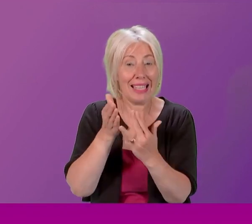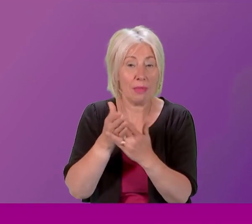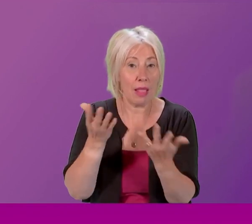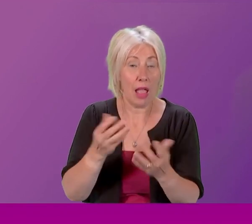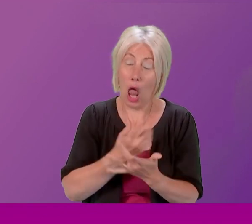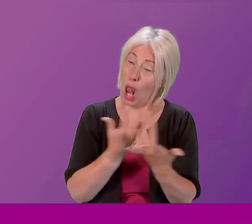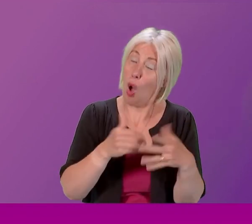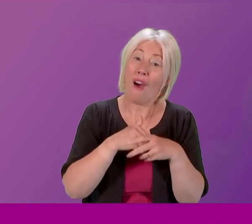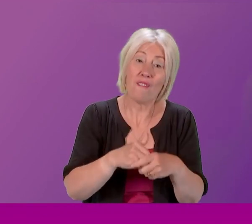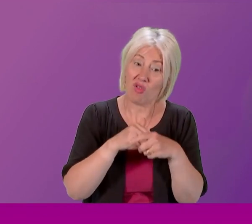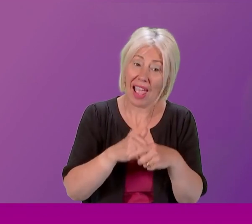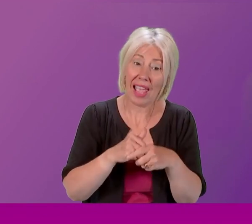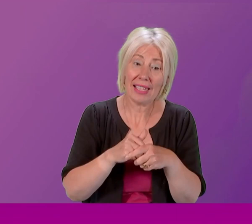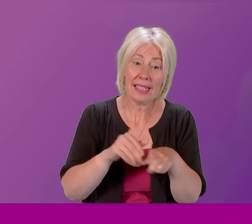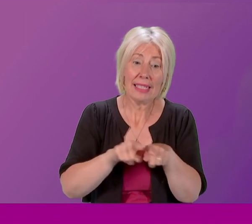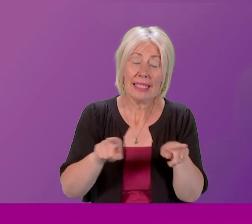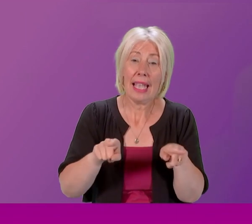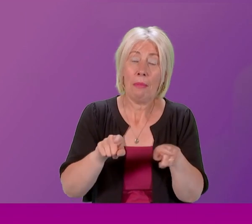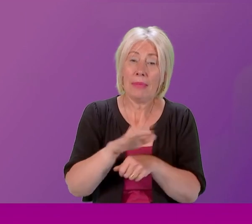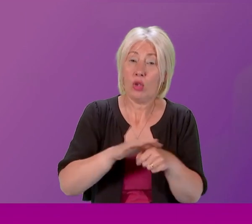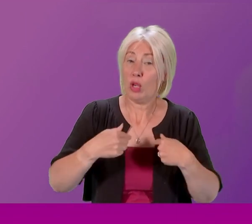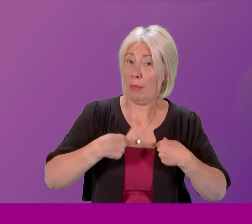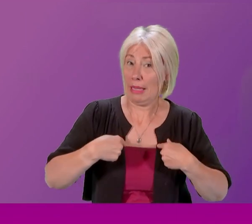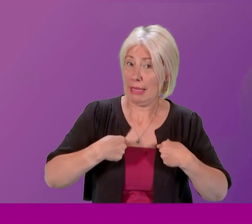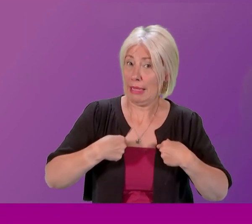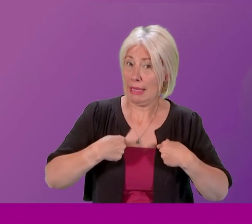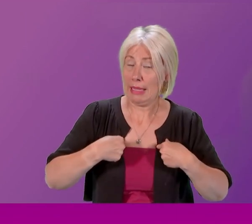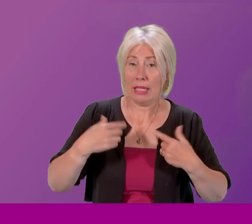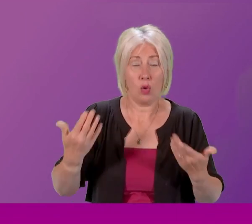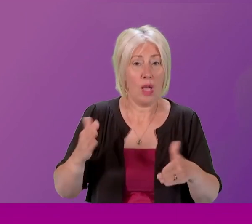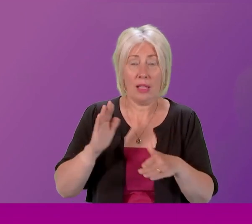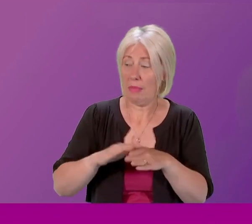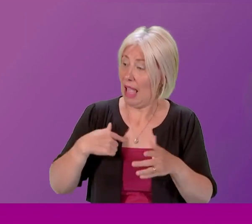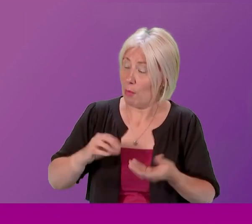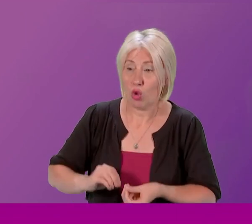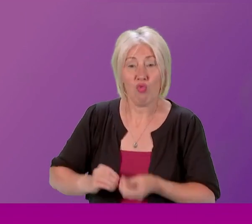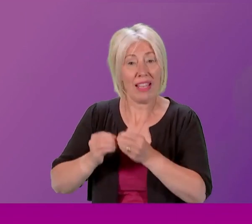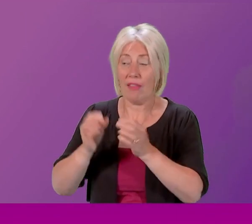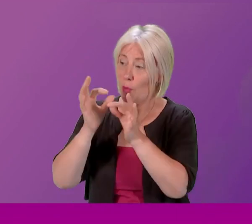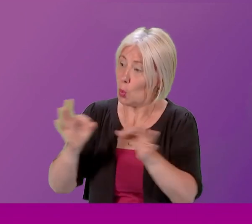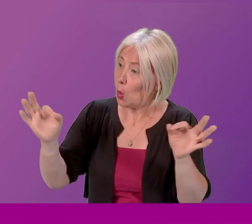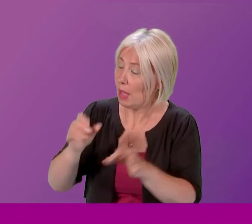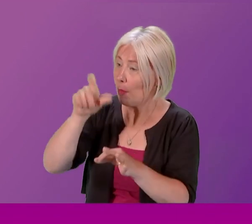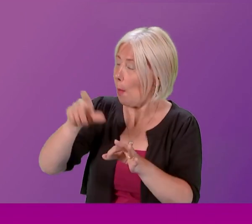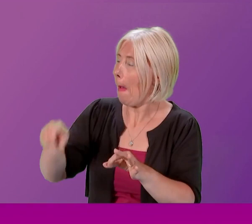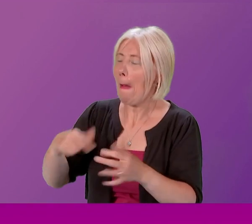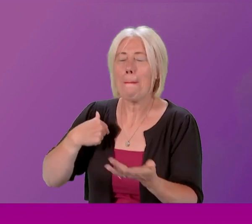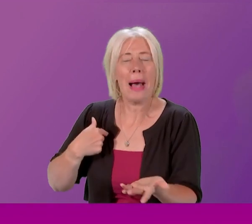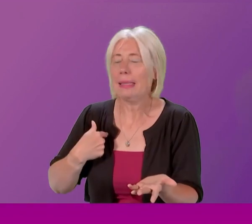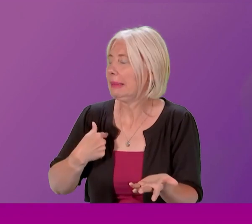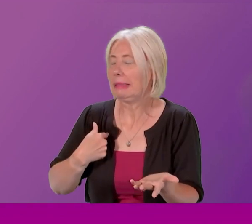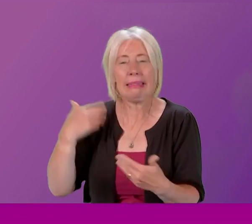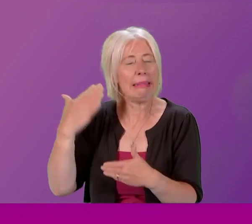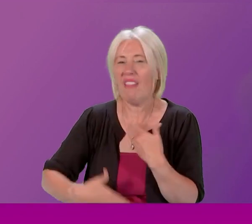who have came through a very similar situation as me, as of to, despite being creatives and musicians, we were never able to